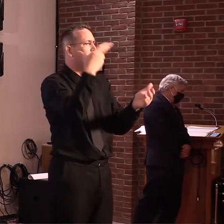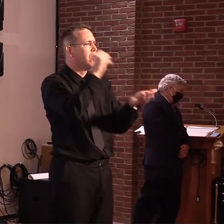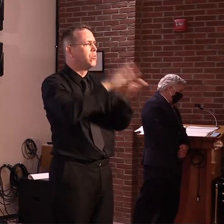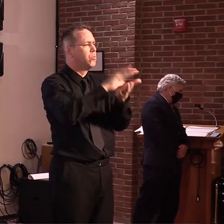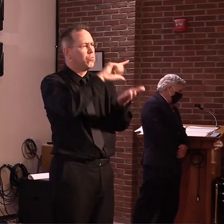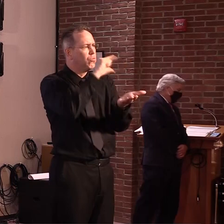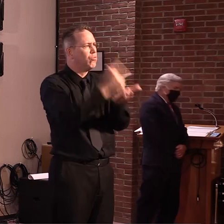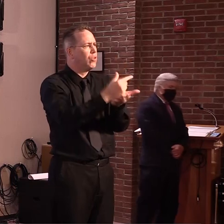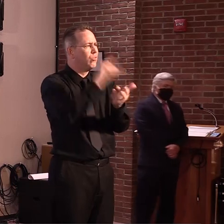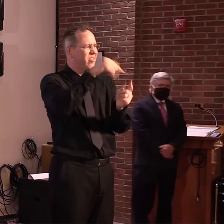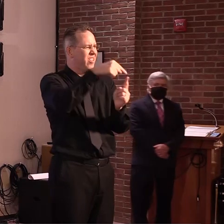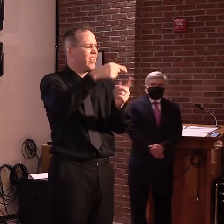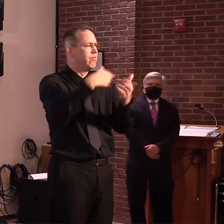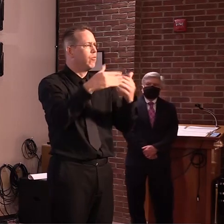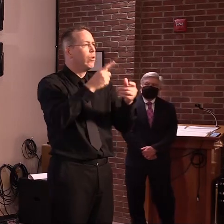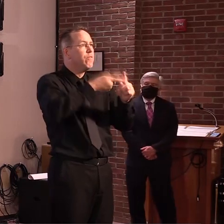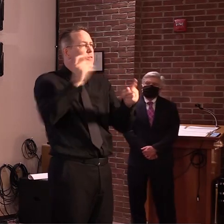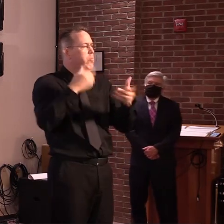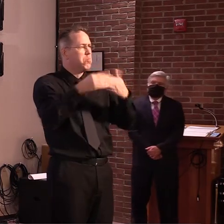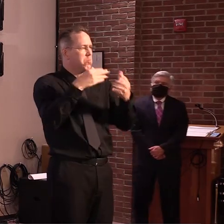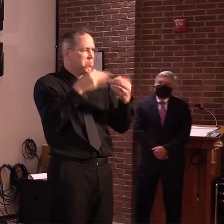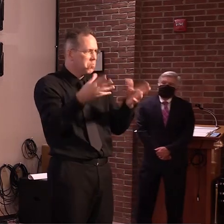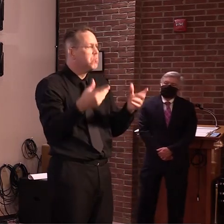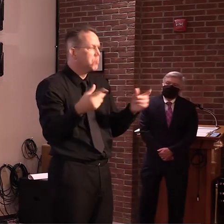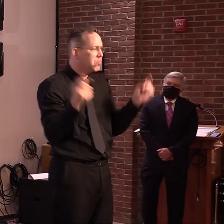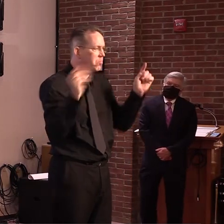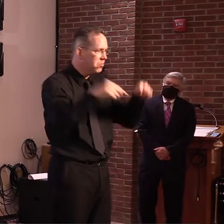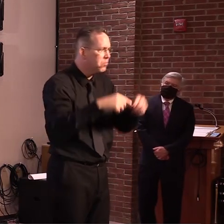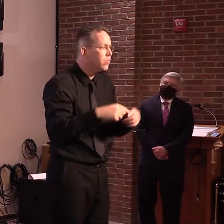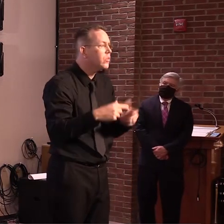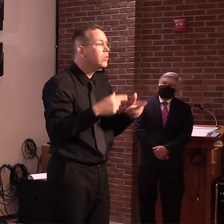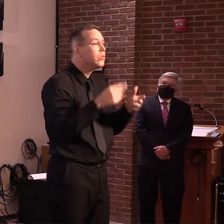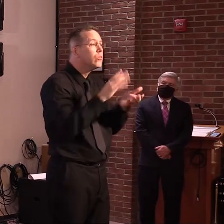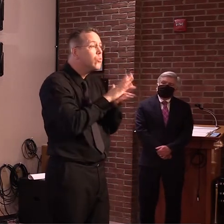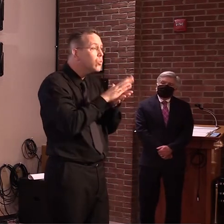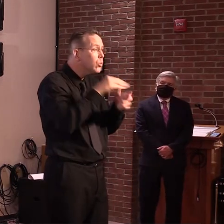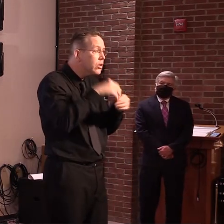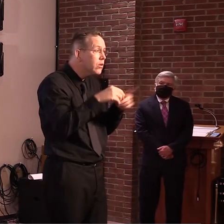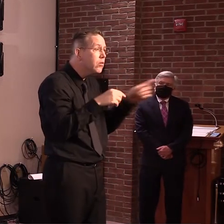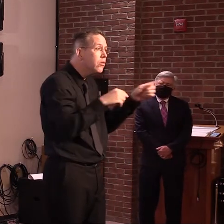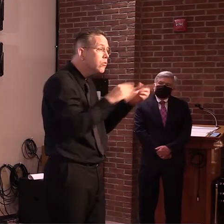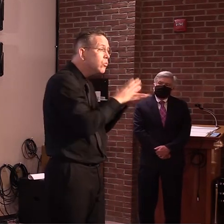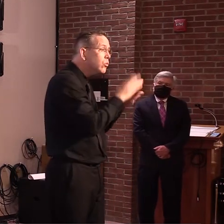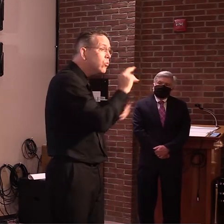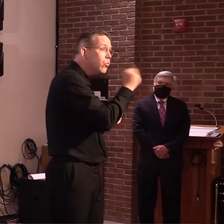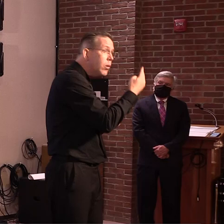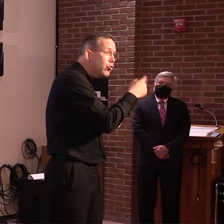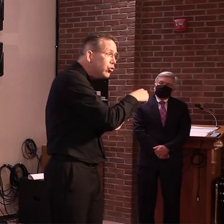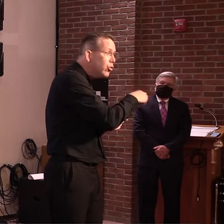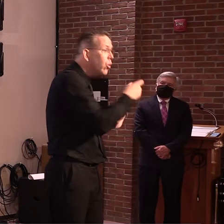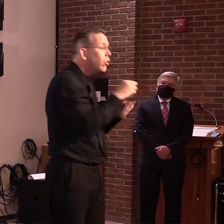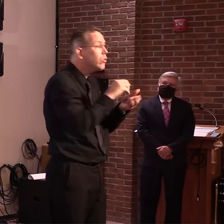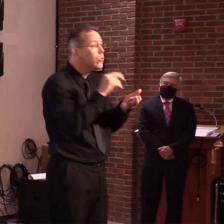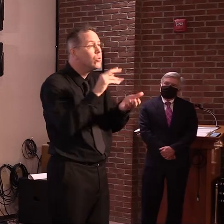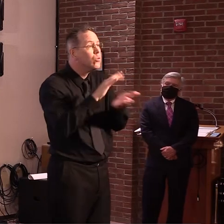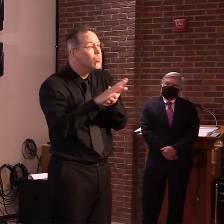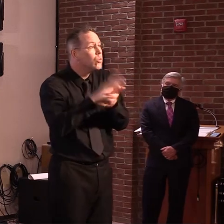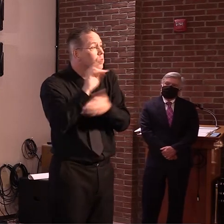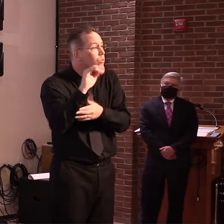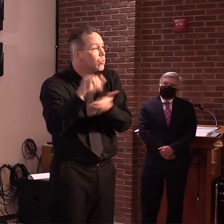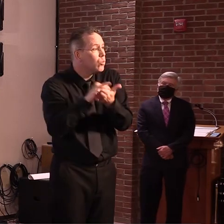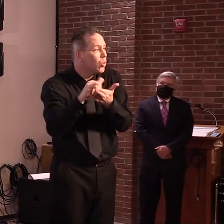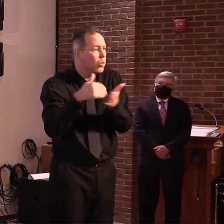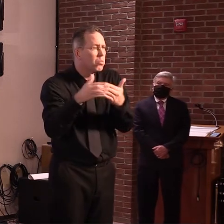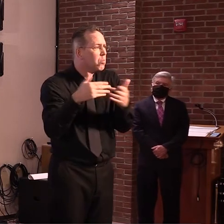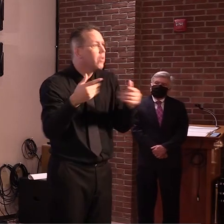as possible with this, because the message for the entirety of the class of 2020 is that there's a way forward in all this uncertainty and